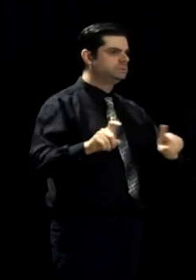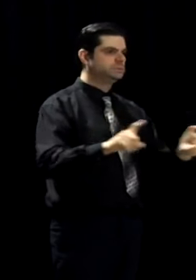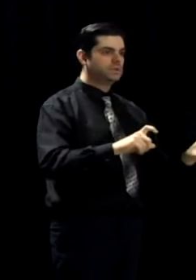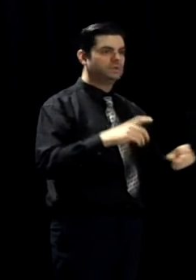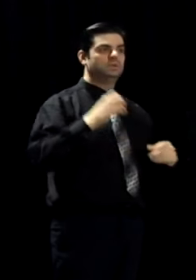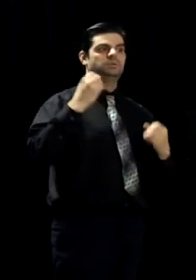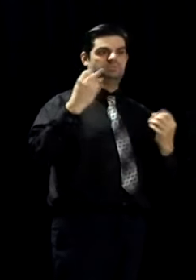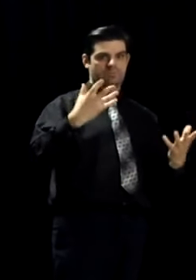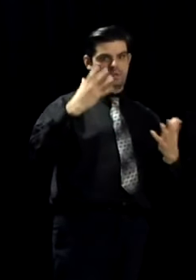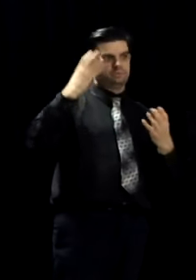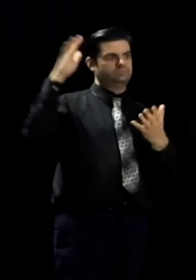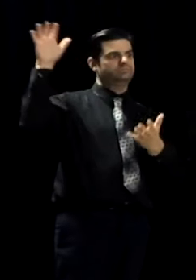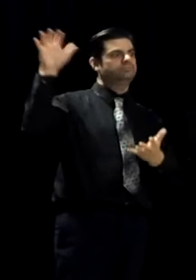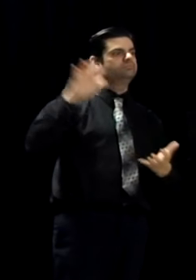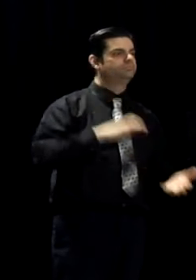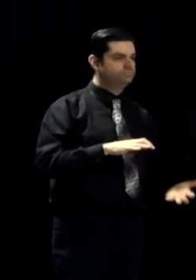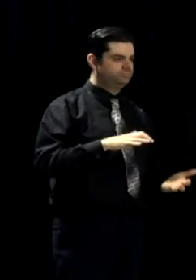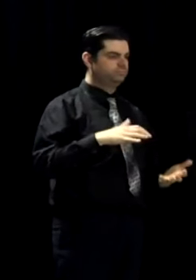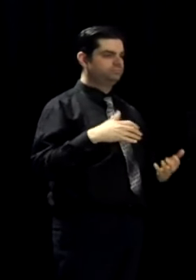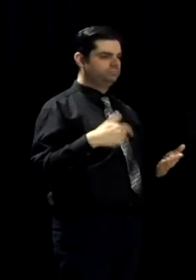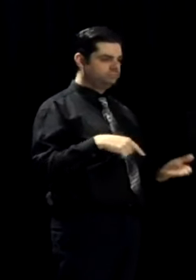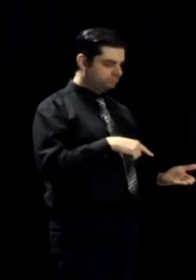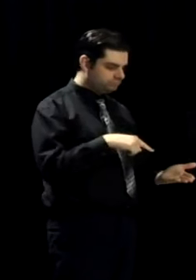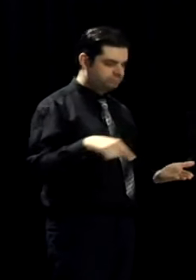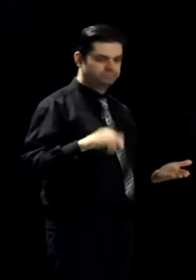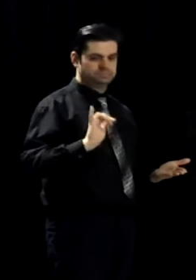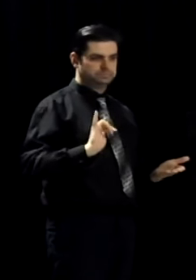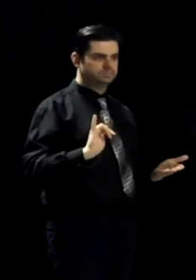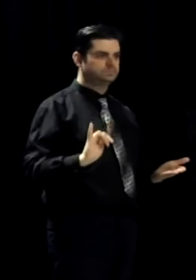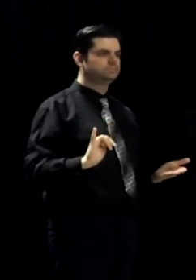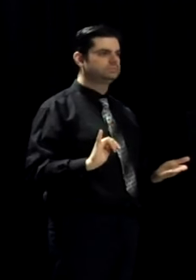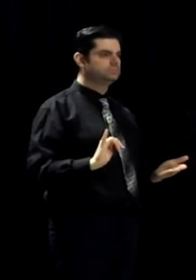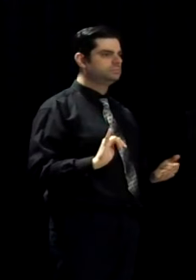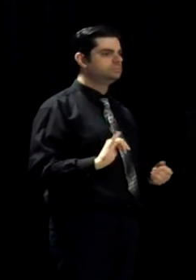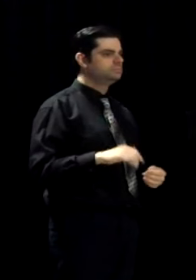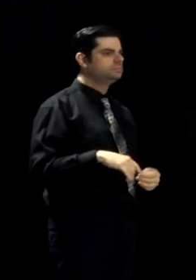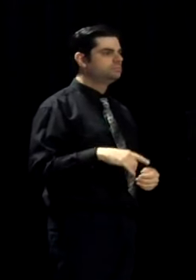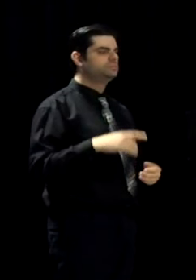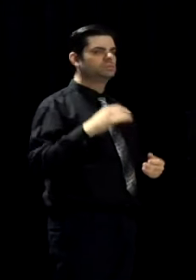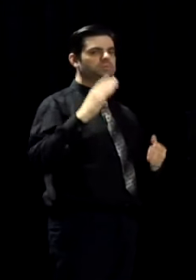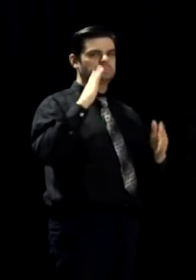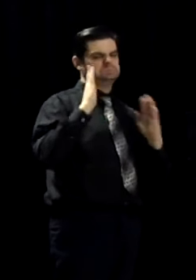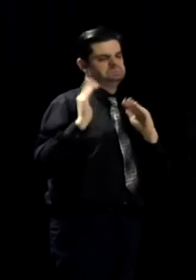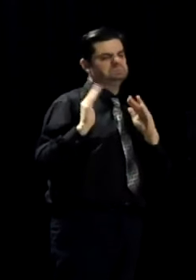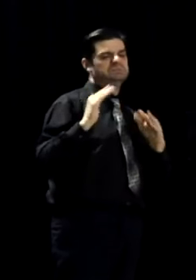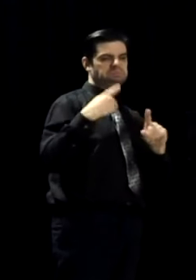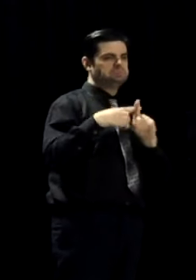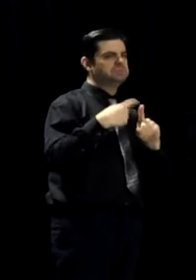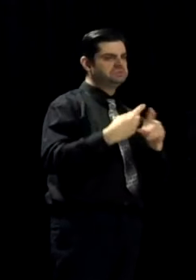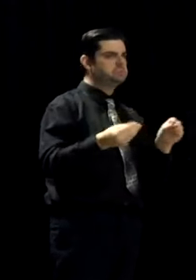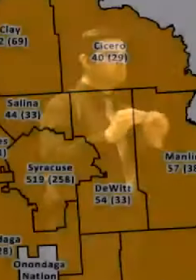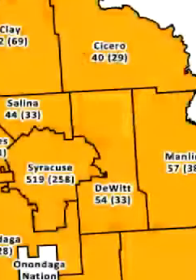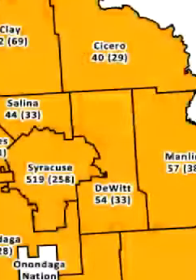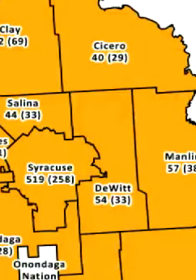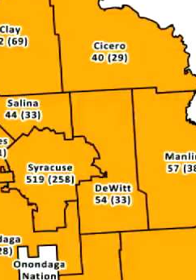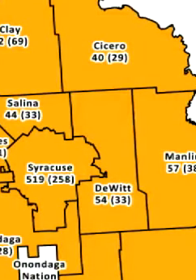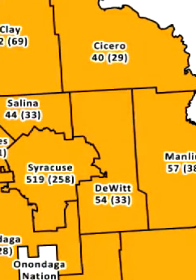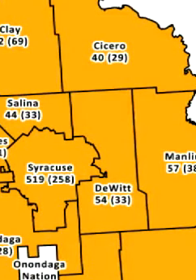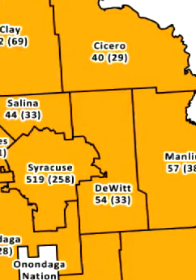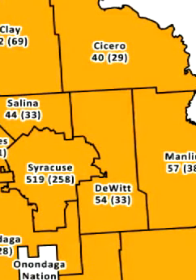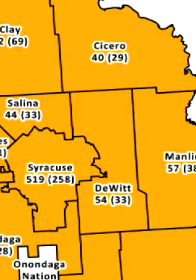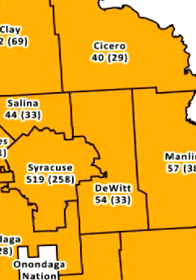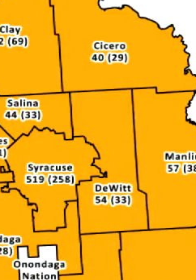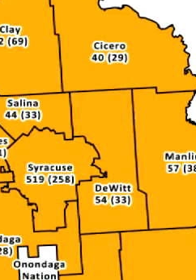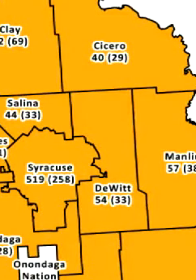testing, you're going to get positives. So we are currently at 1,047 cases. This is up 53 cases